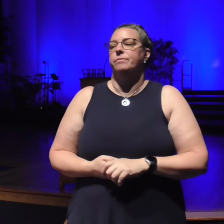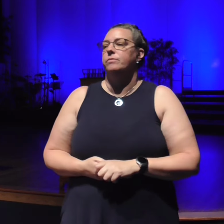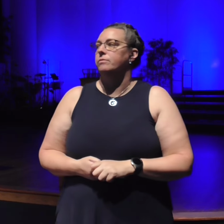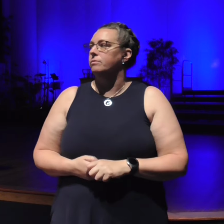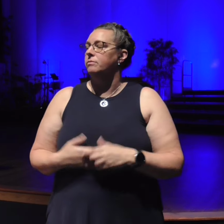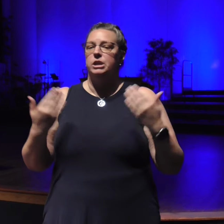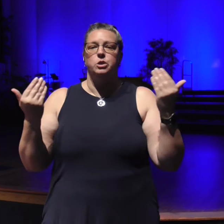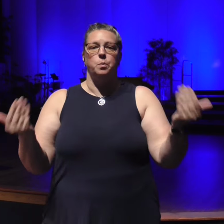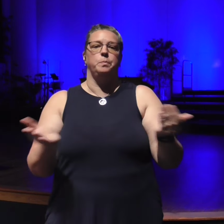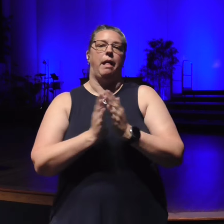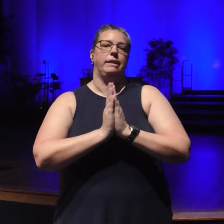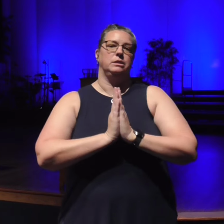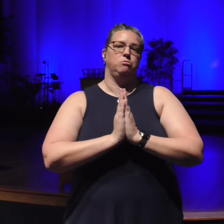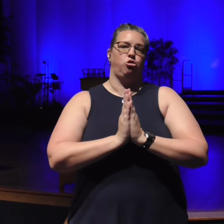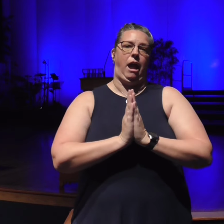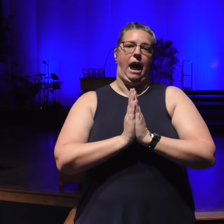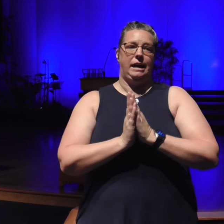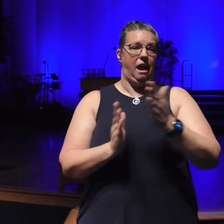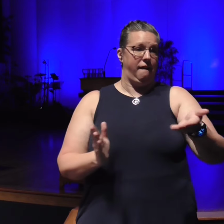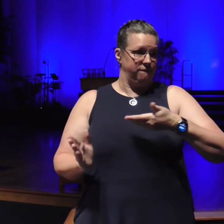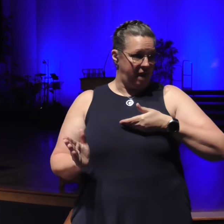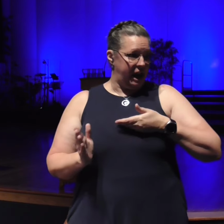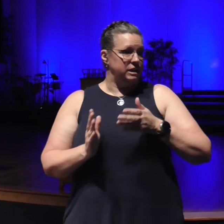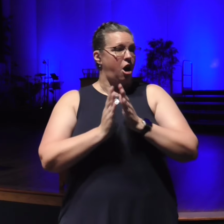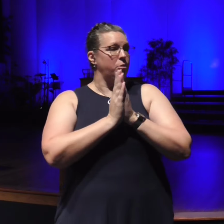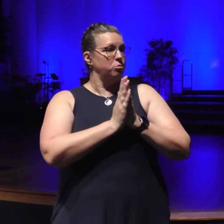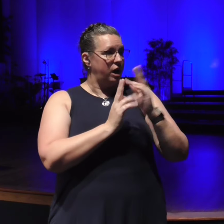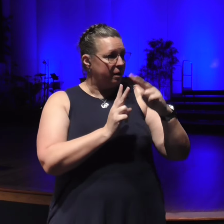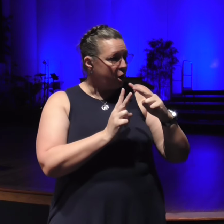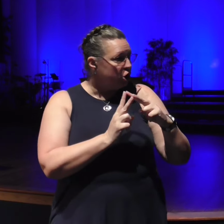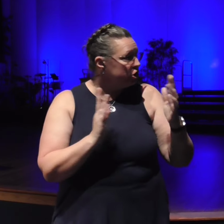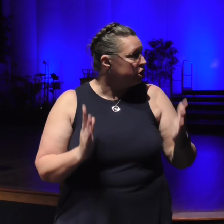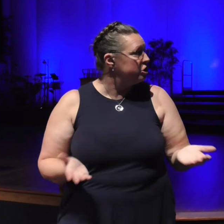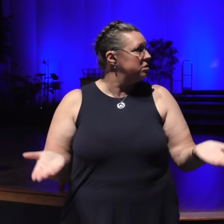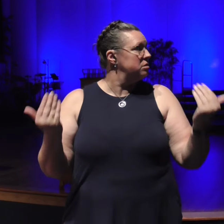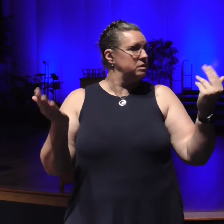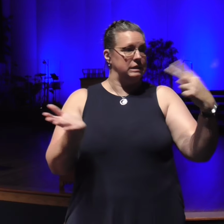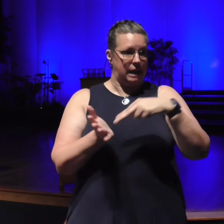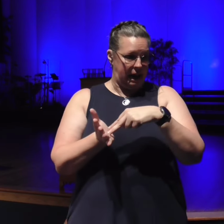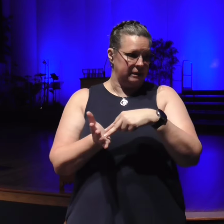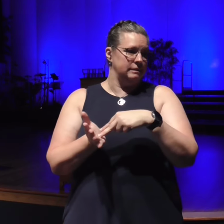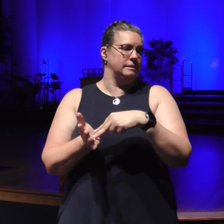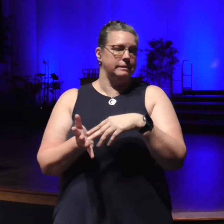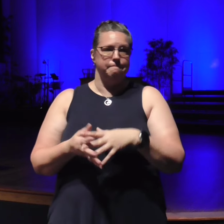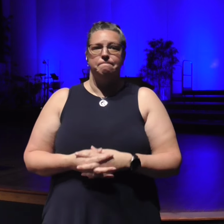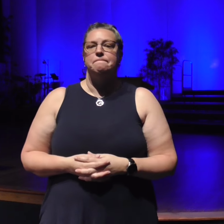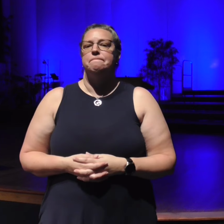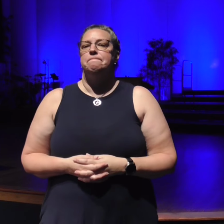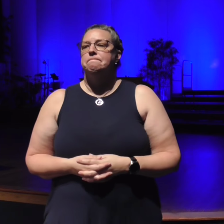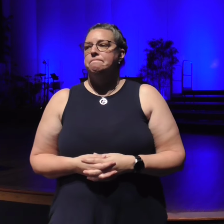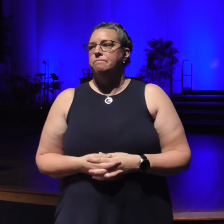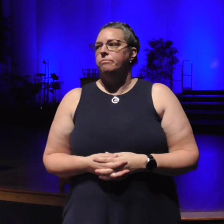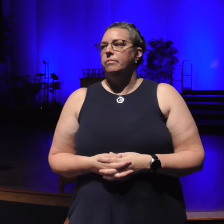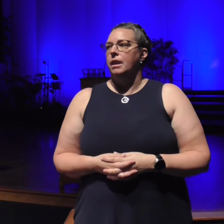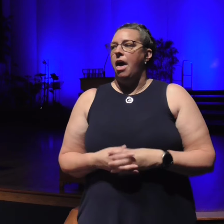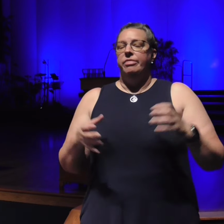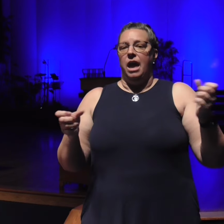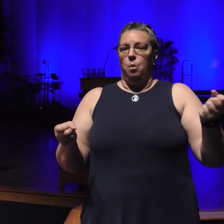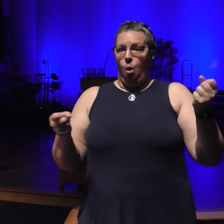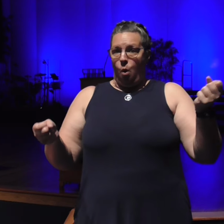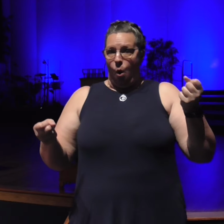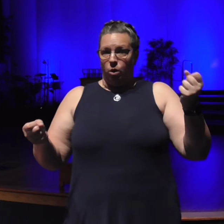Let us pray. And I invite our practitioners to stand and hold consciousness in